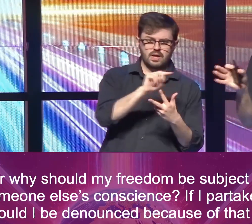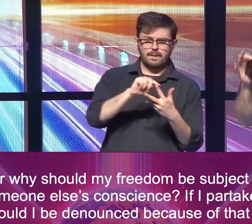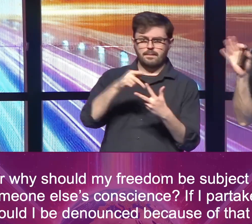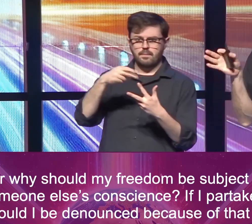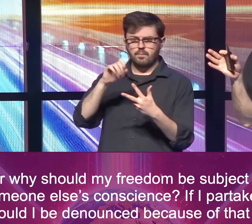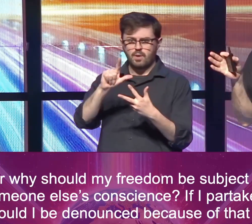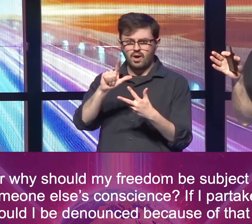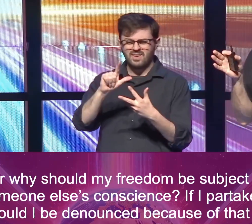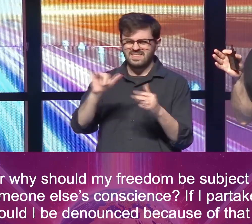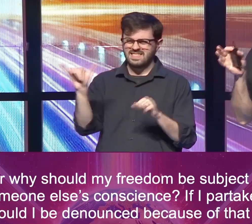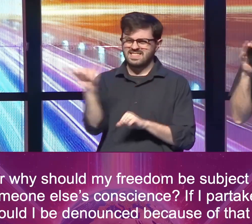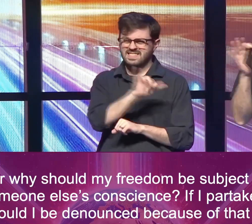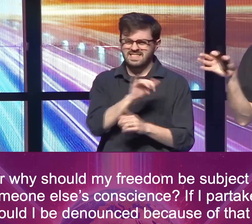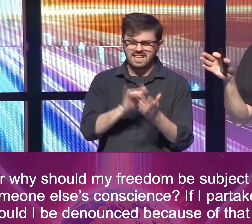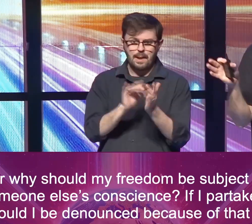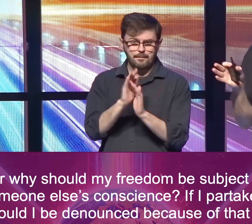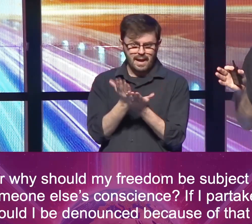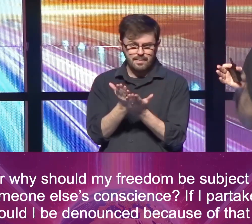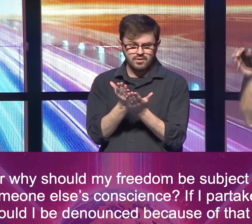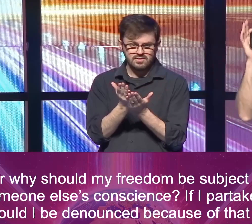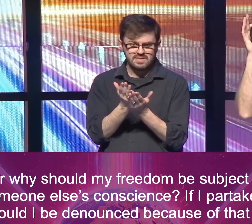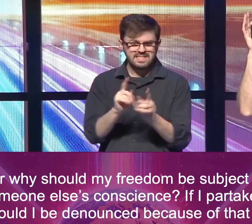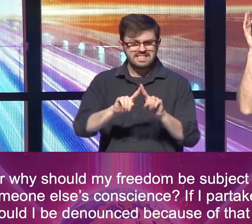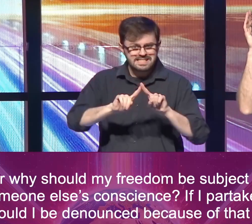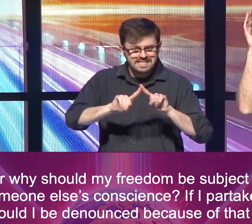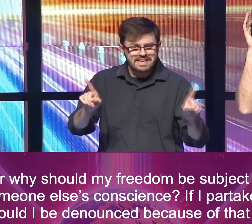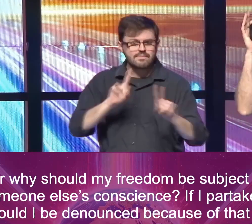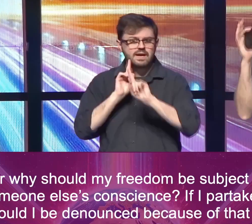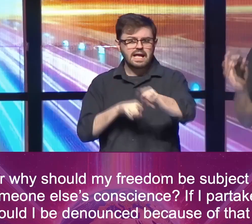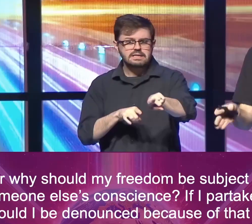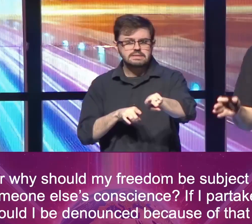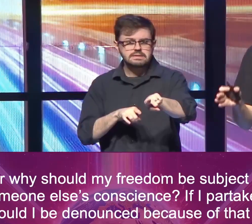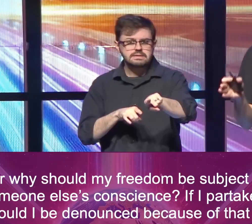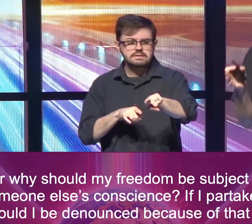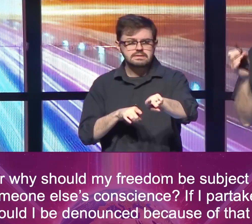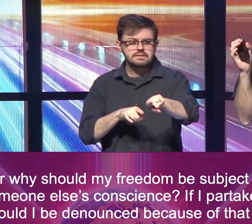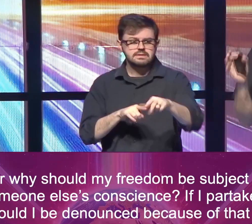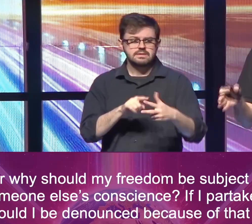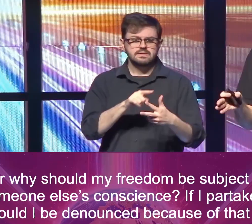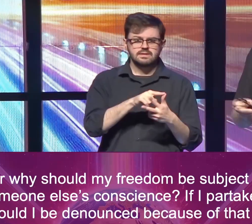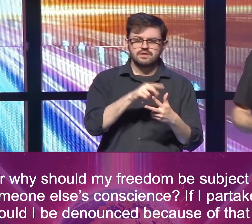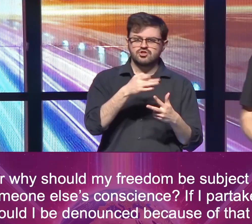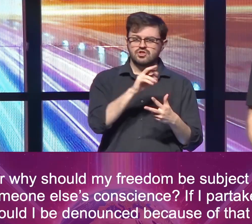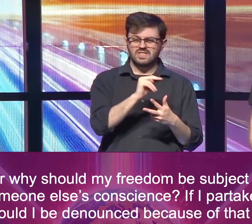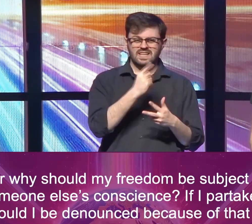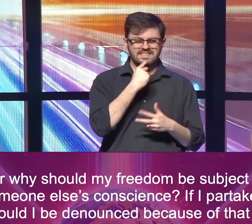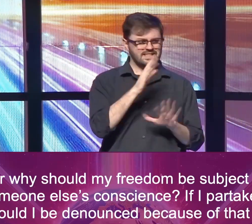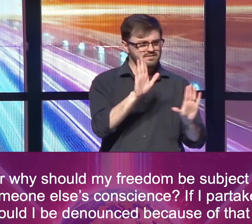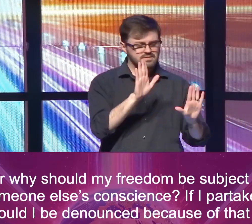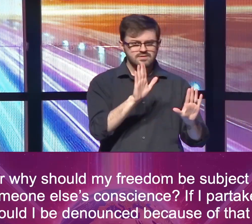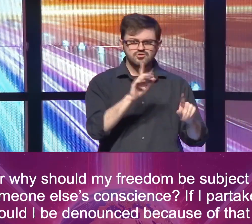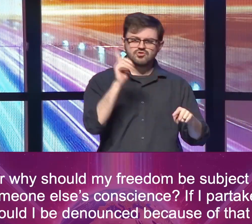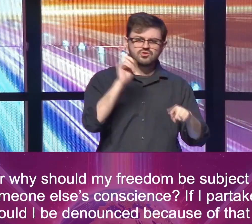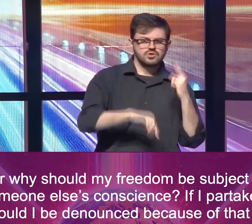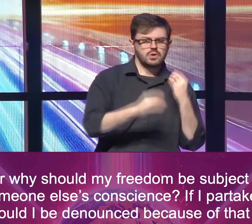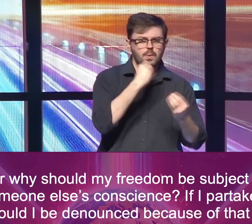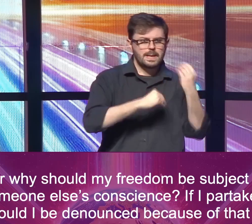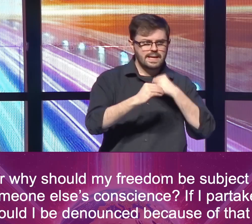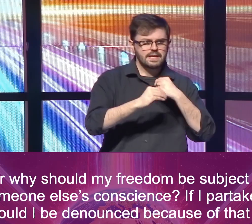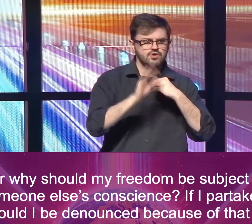the way. I'm not making this up. You can look it up yourself. Like, John says, don't do it. You're going to face judgment. Paul's like, come